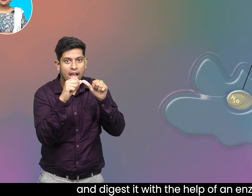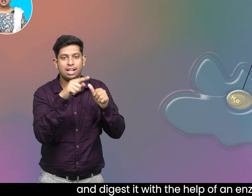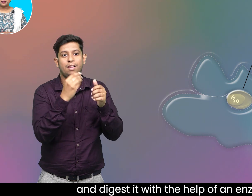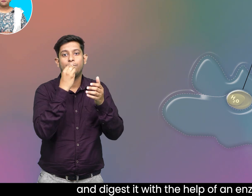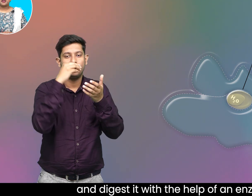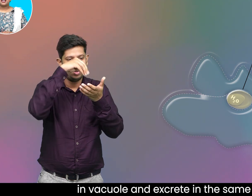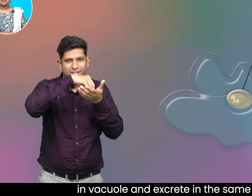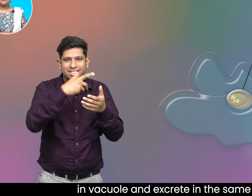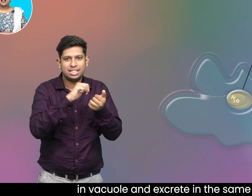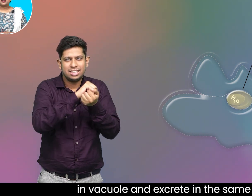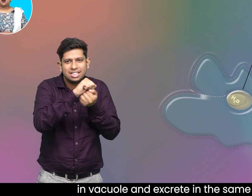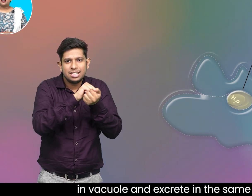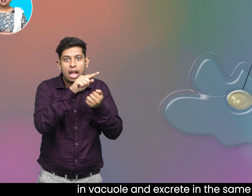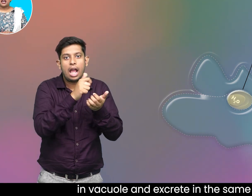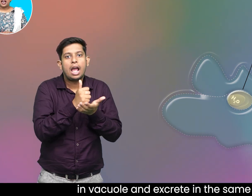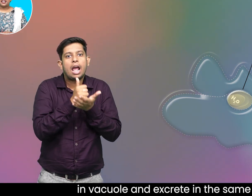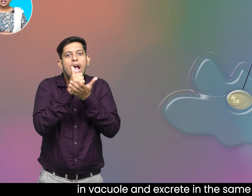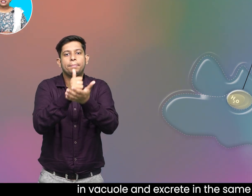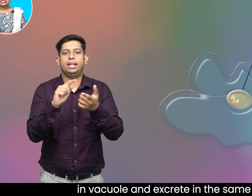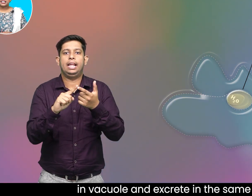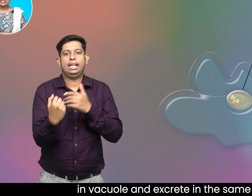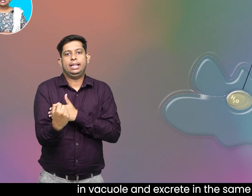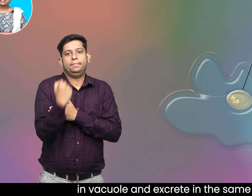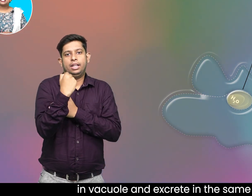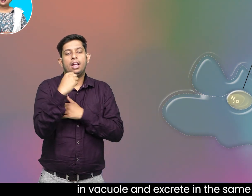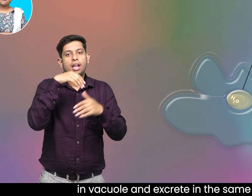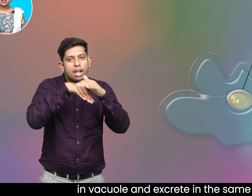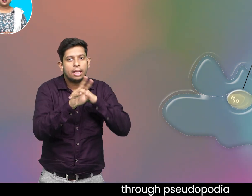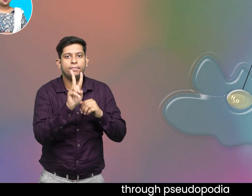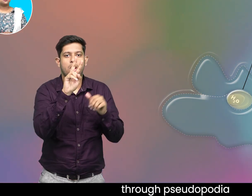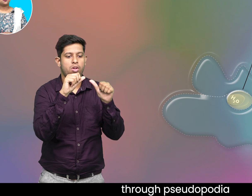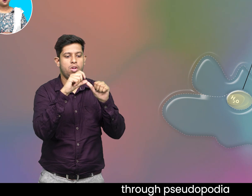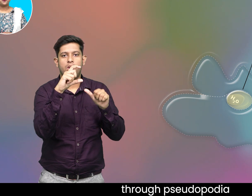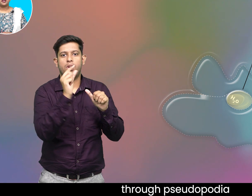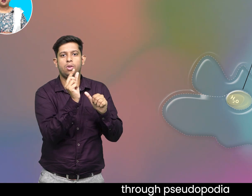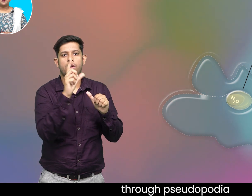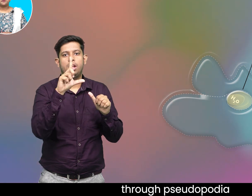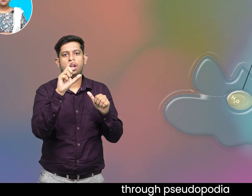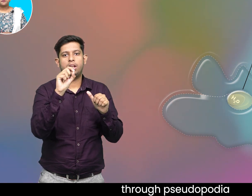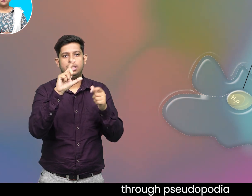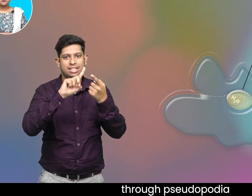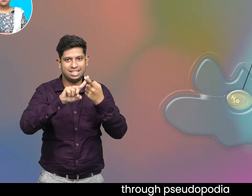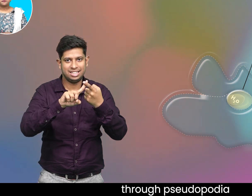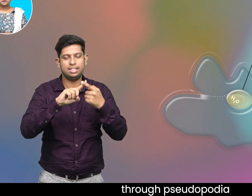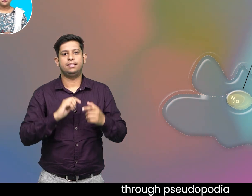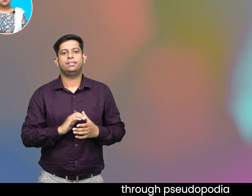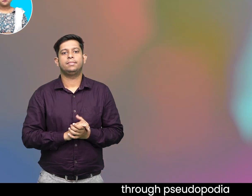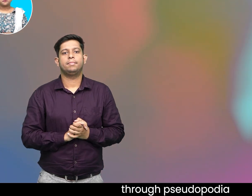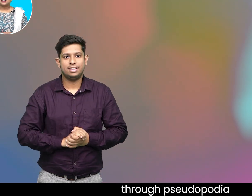an enzyme in vacuole and excrete in the same way through pseudopodia.